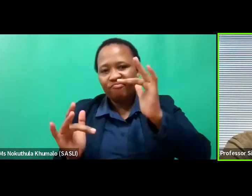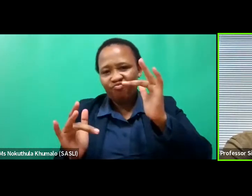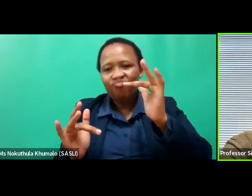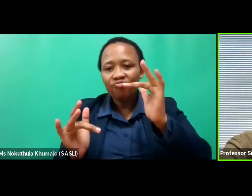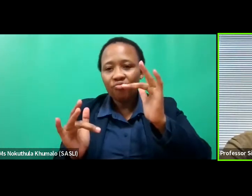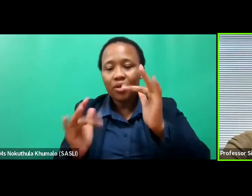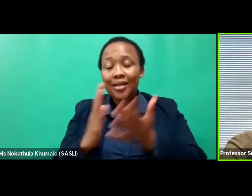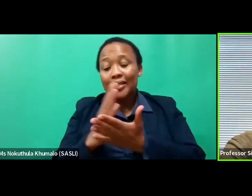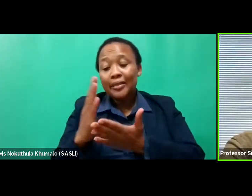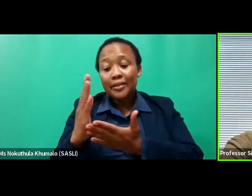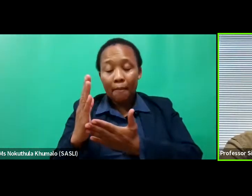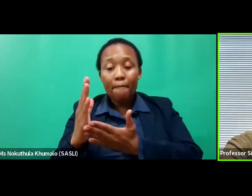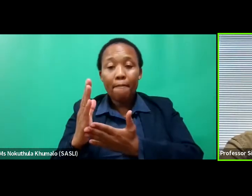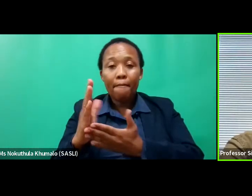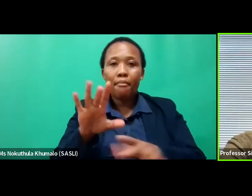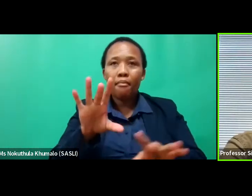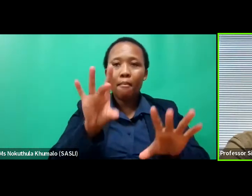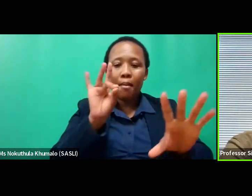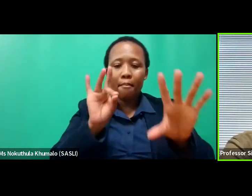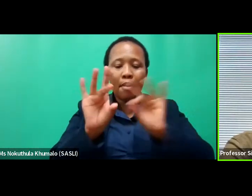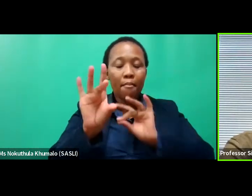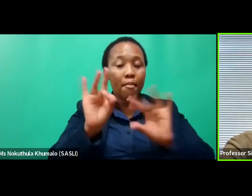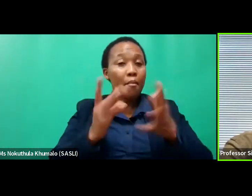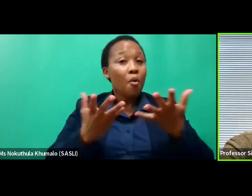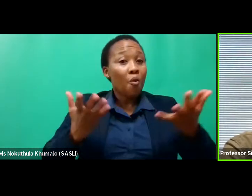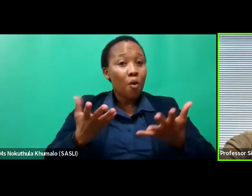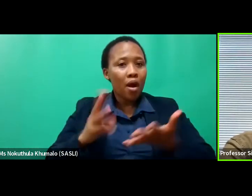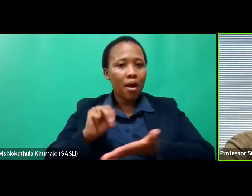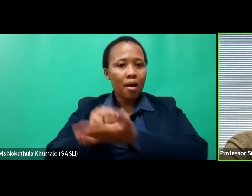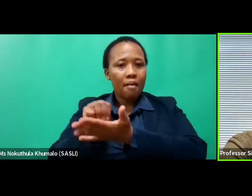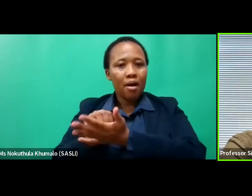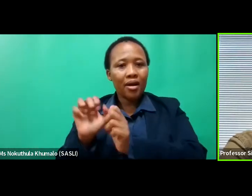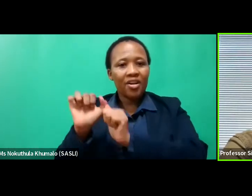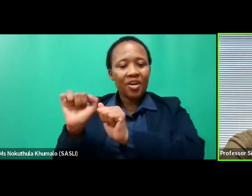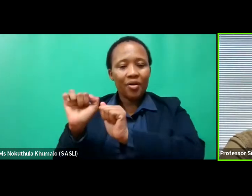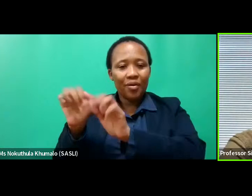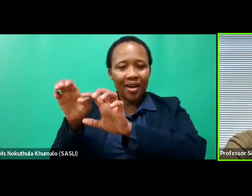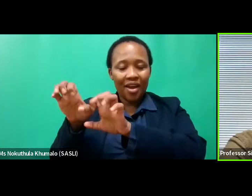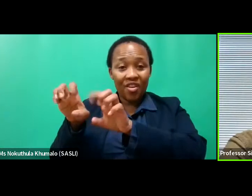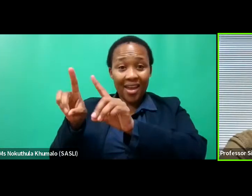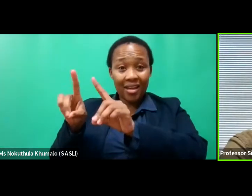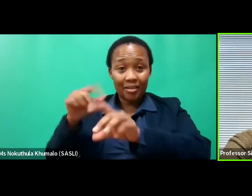the market influences education. I don't want to go there.